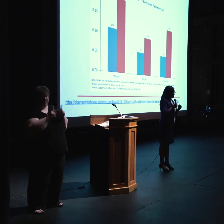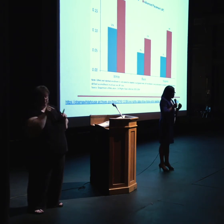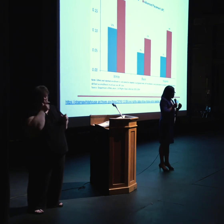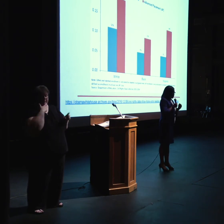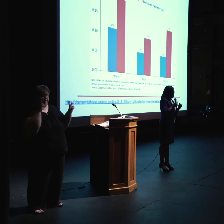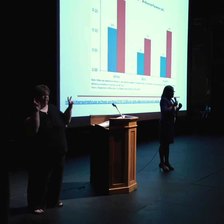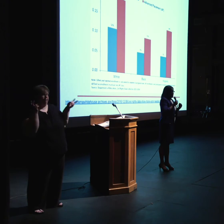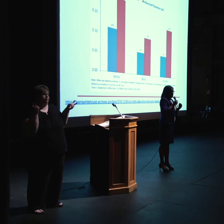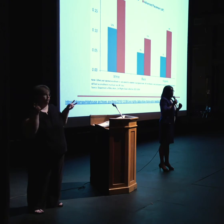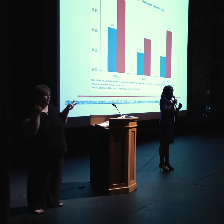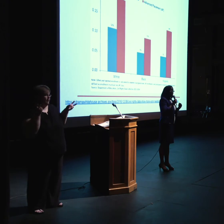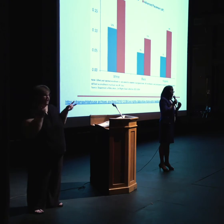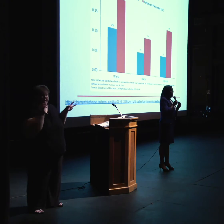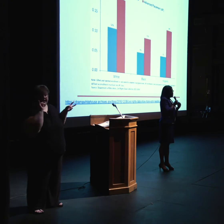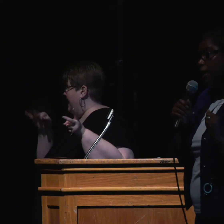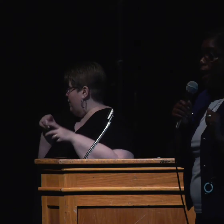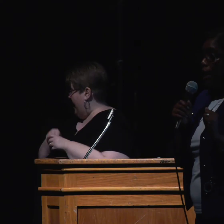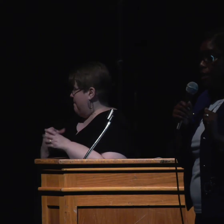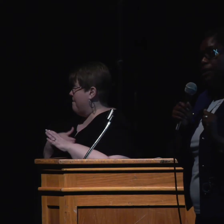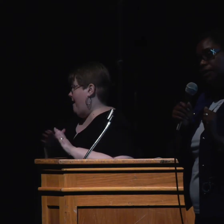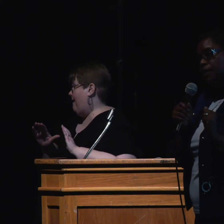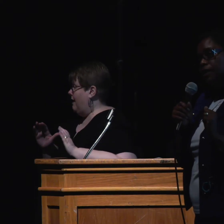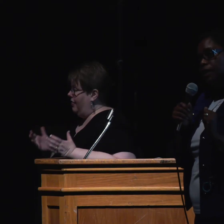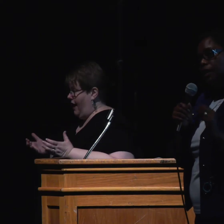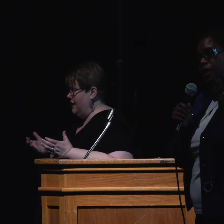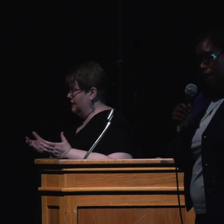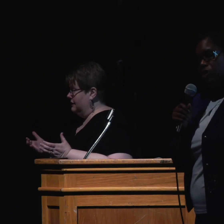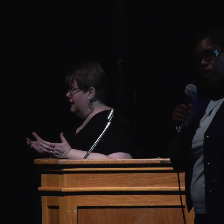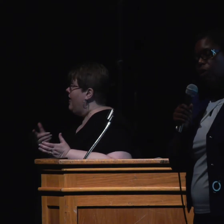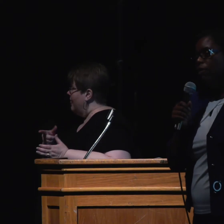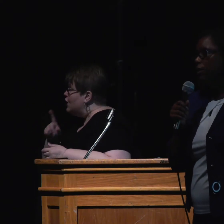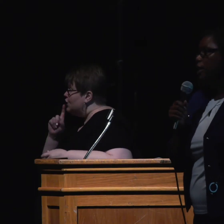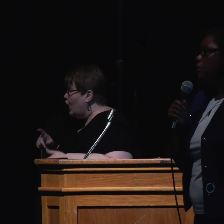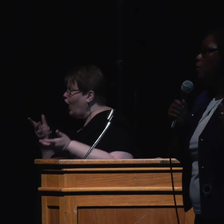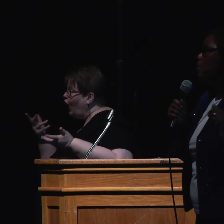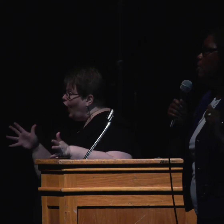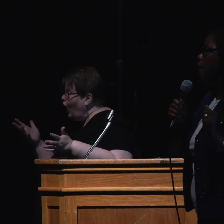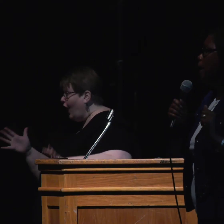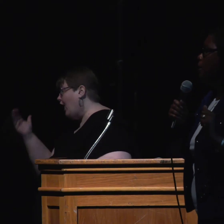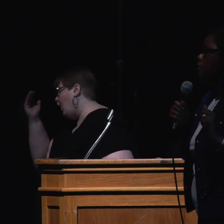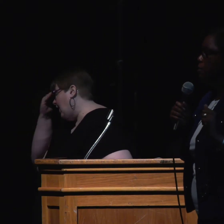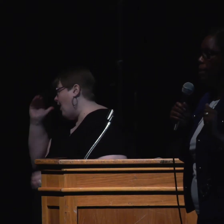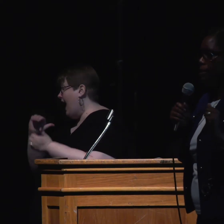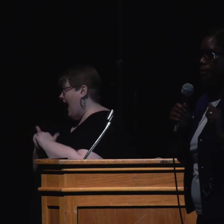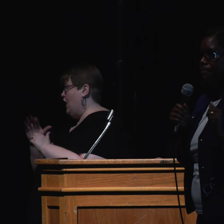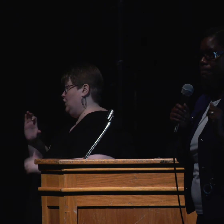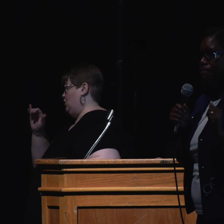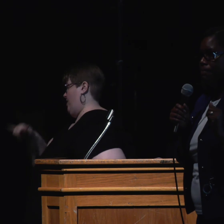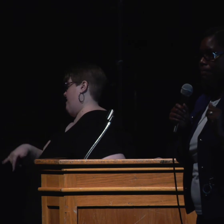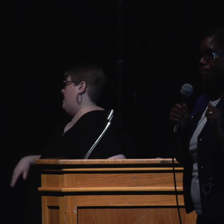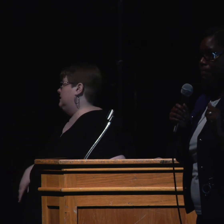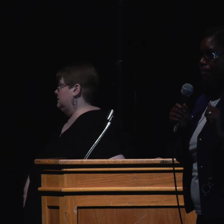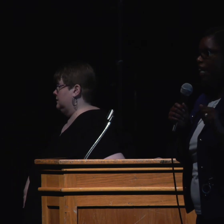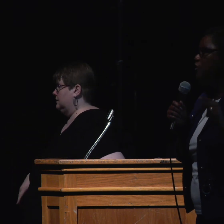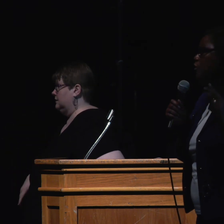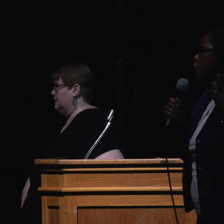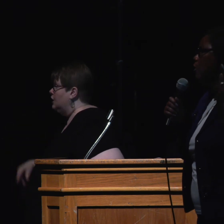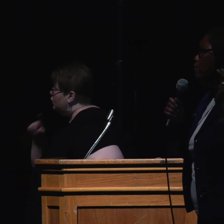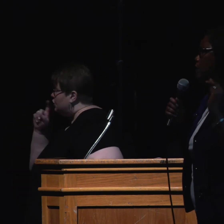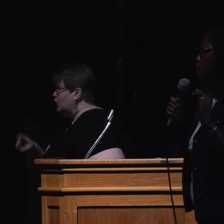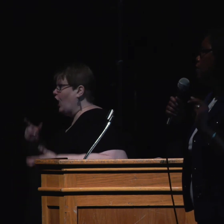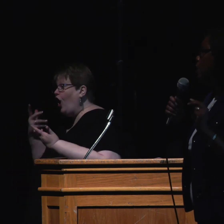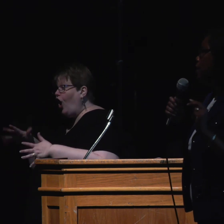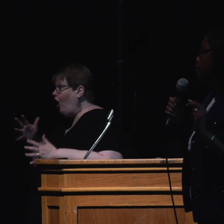quote, if they're in my class, they should already know how to do this. They